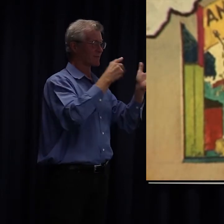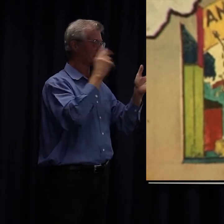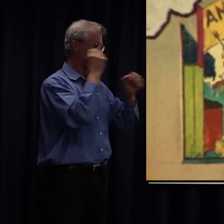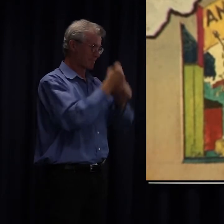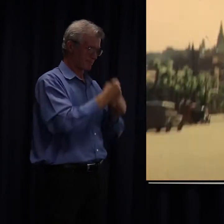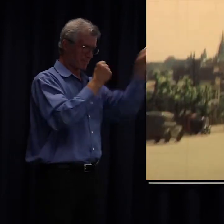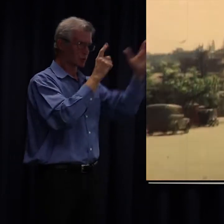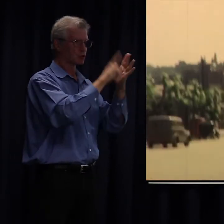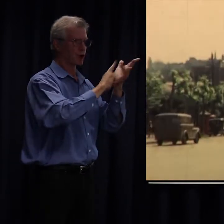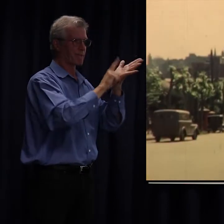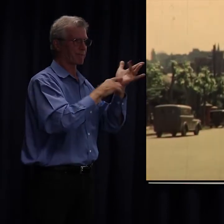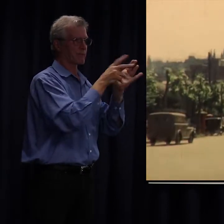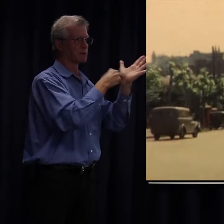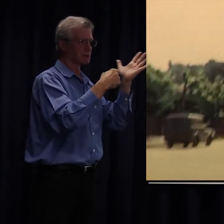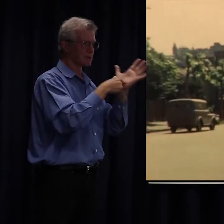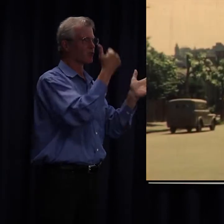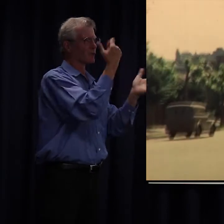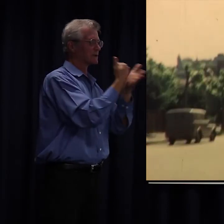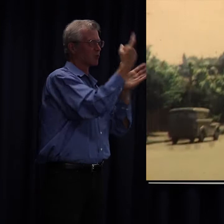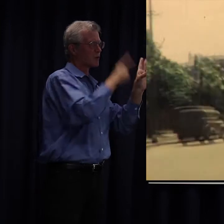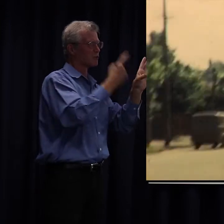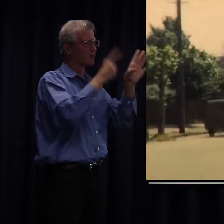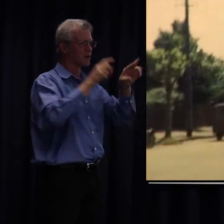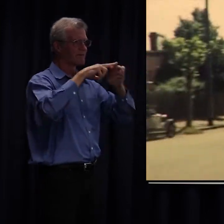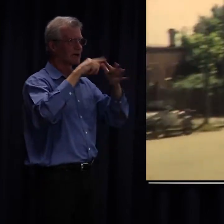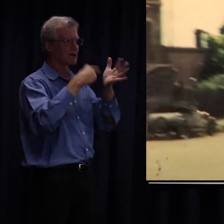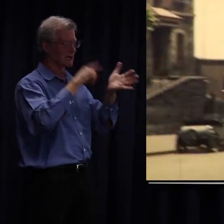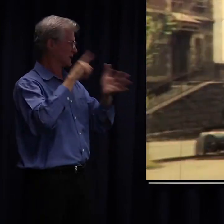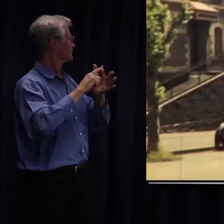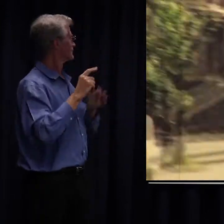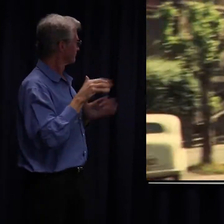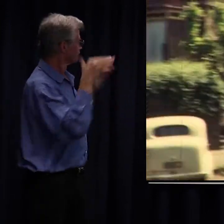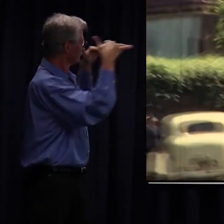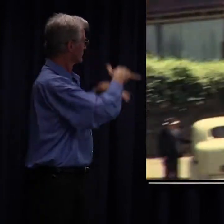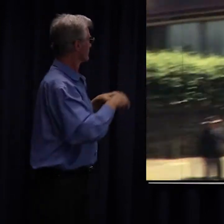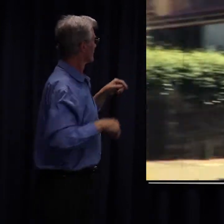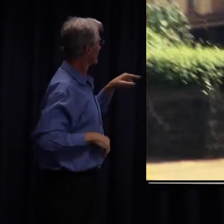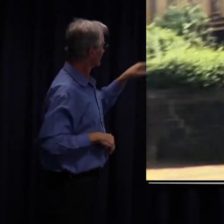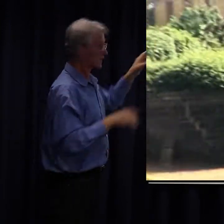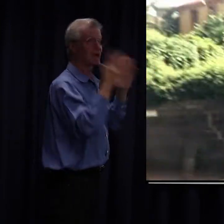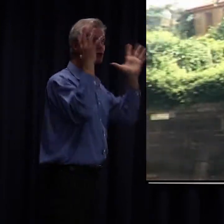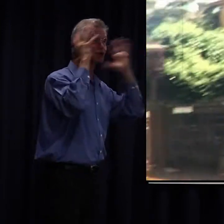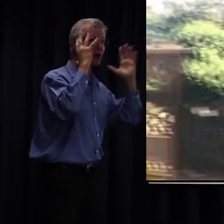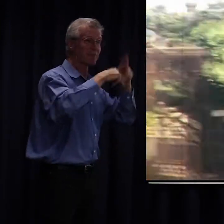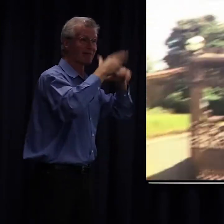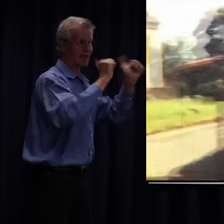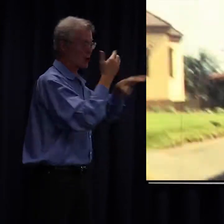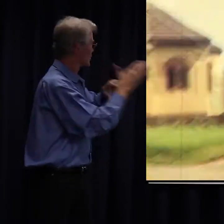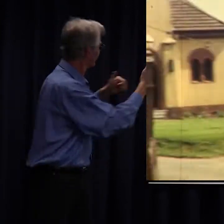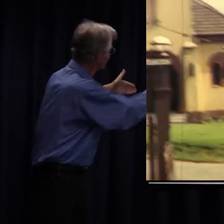Deaf Fete at Jolimont. They would have a fete every year where deaf people would attend.